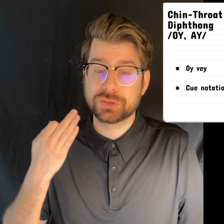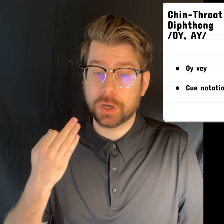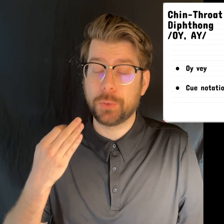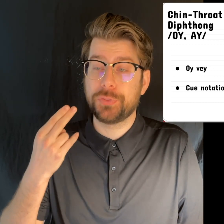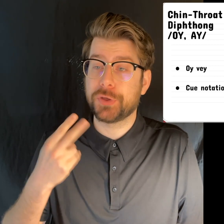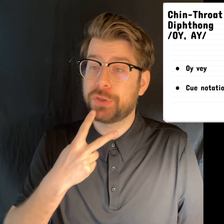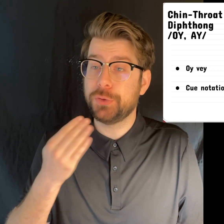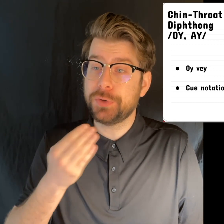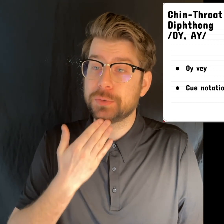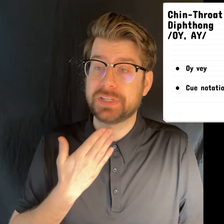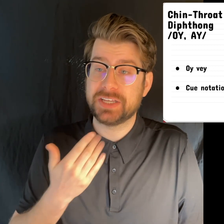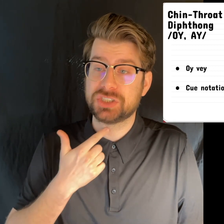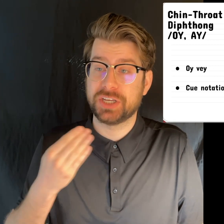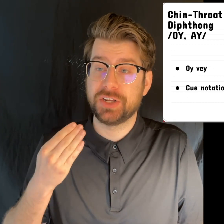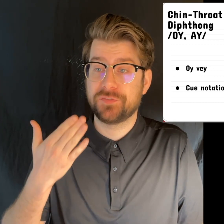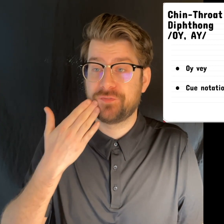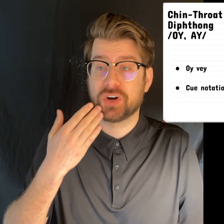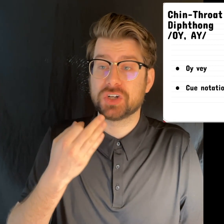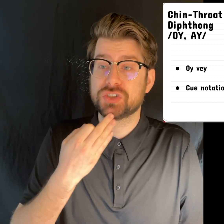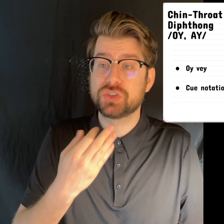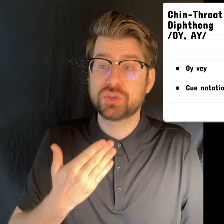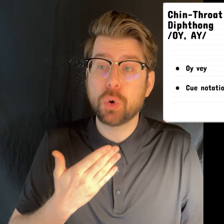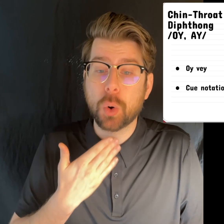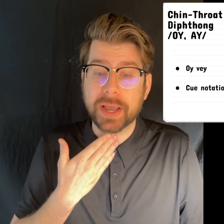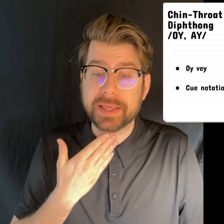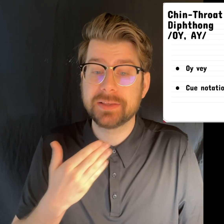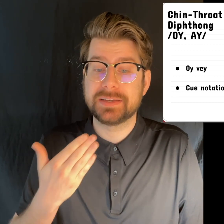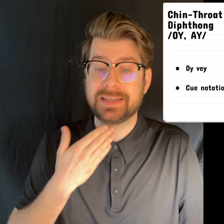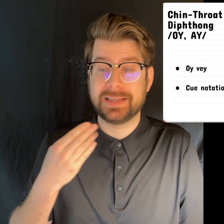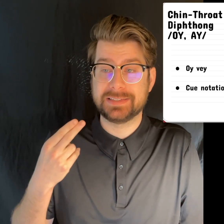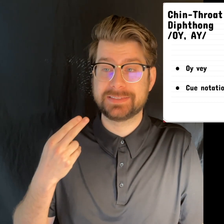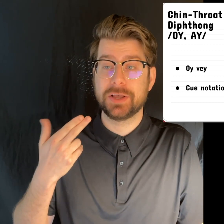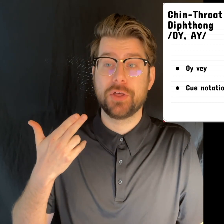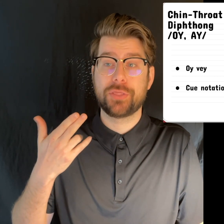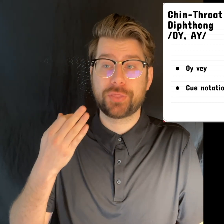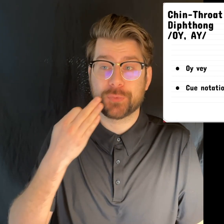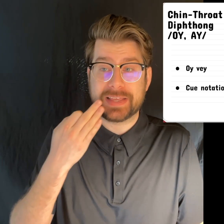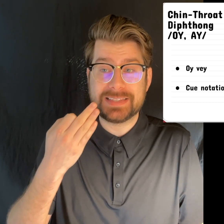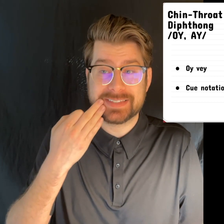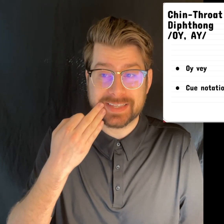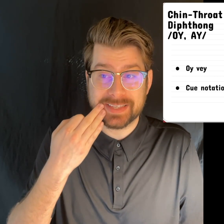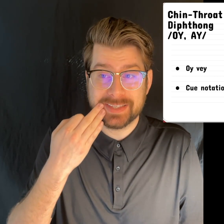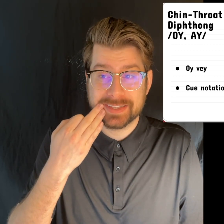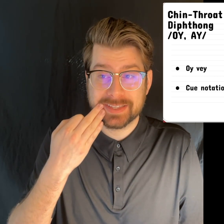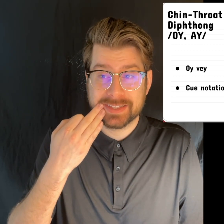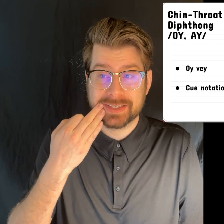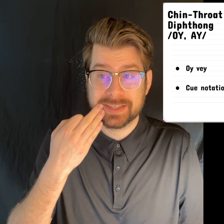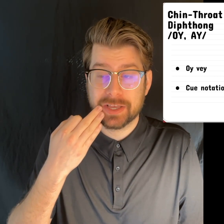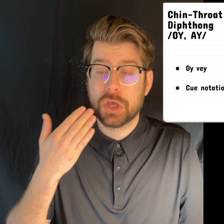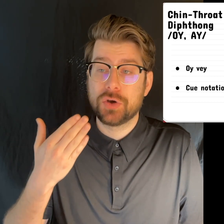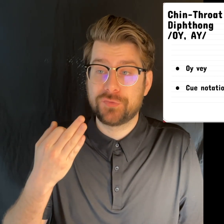So the Q notation for soy is 3C